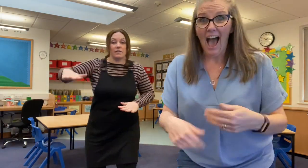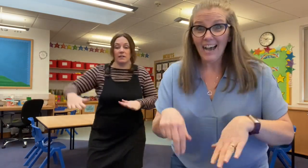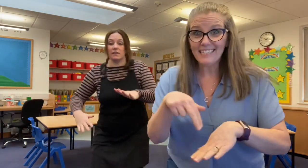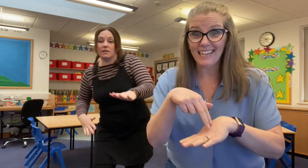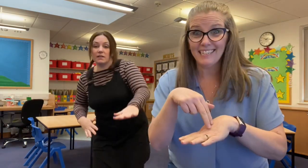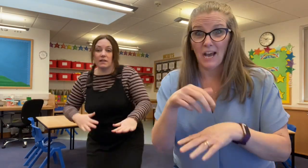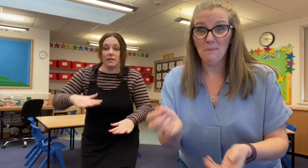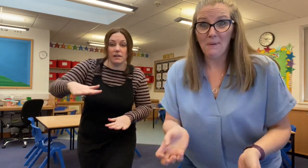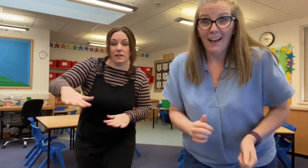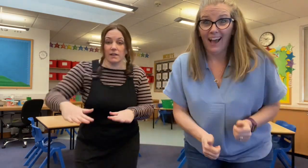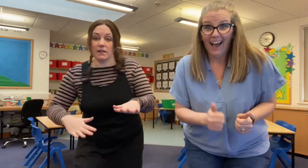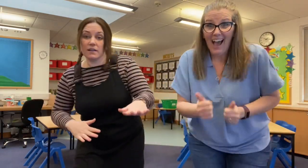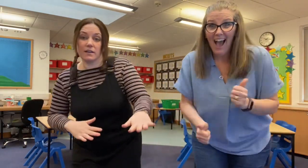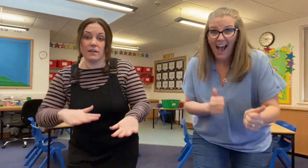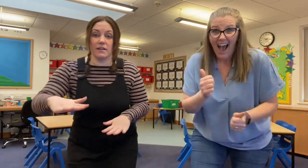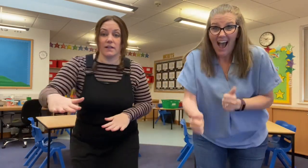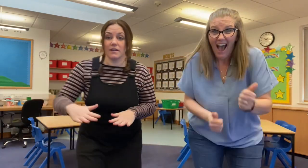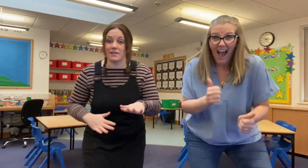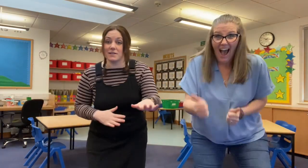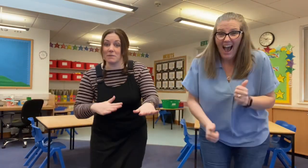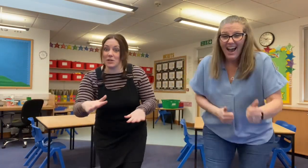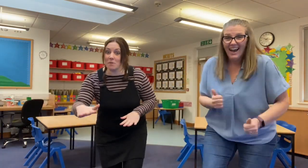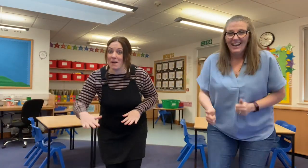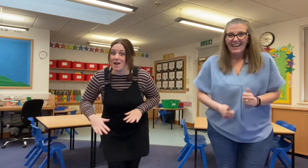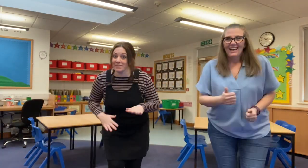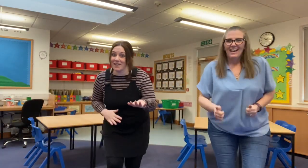moves. Get ready. Stand up. Has it been your birthday?